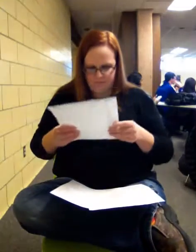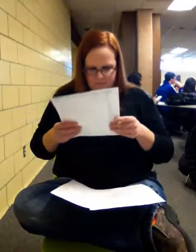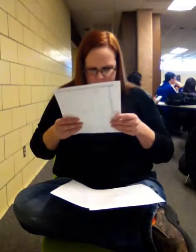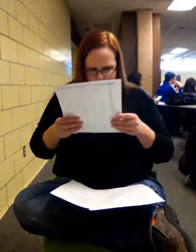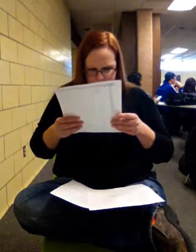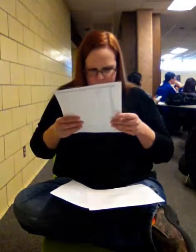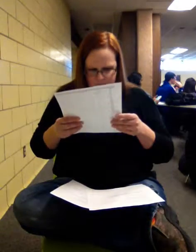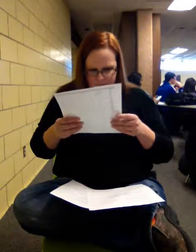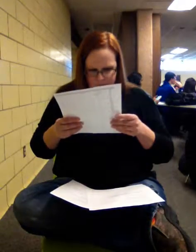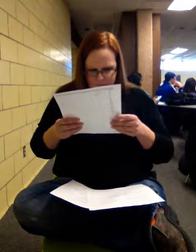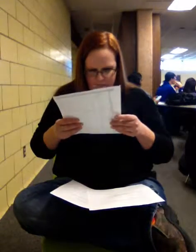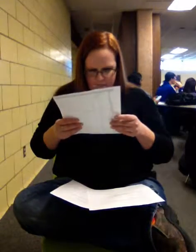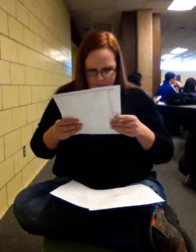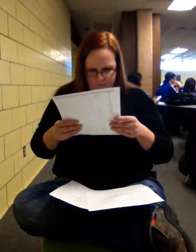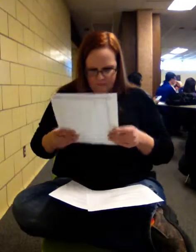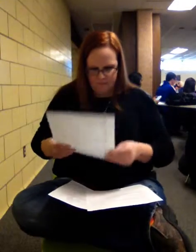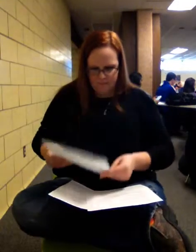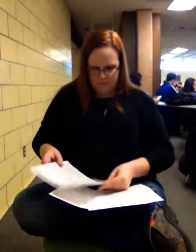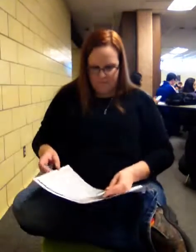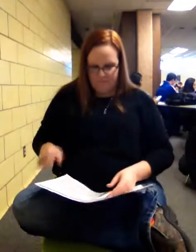So you guys are better squinters than I